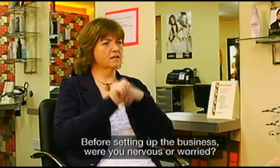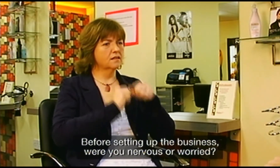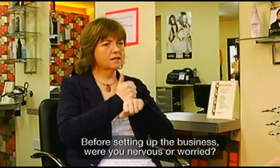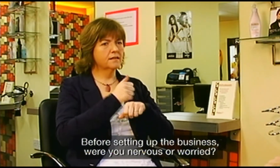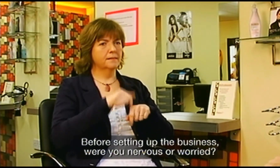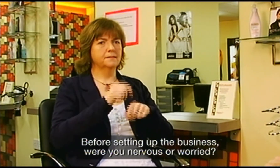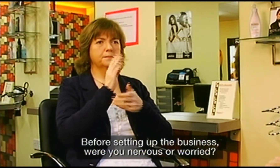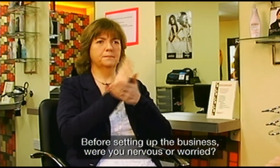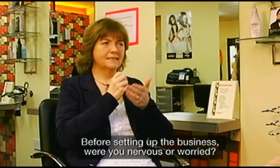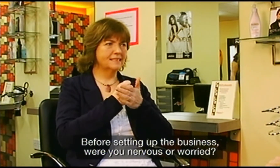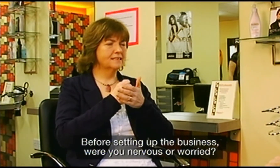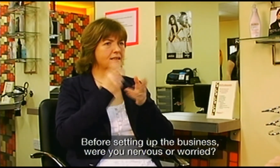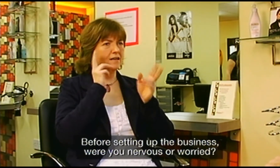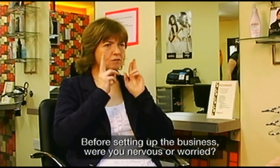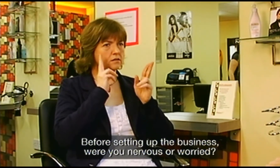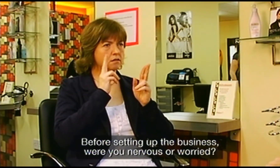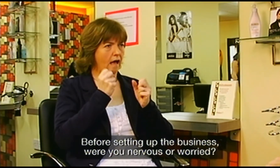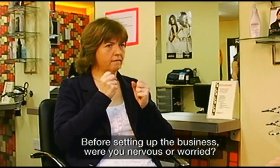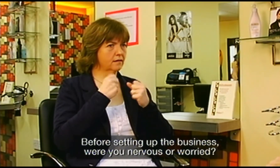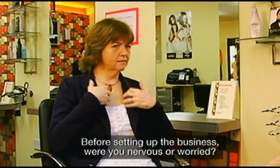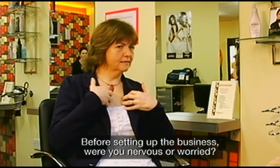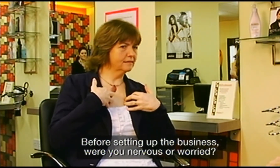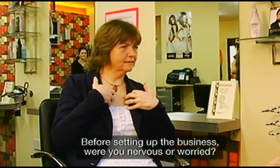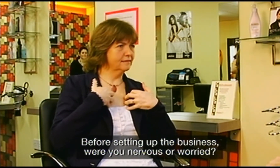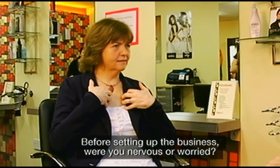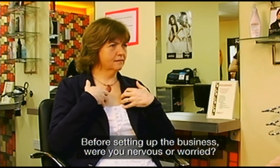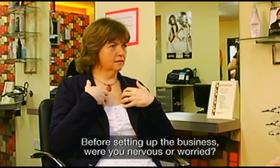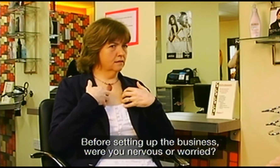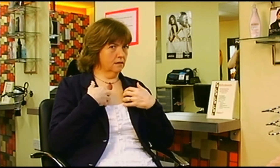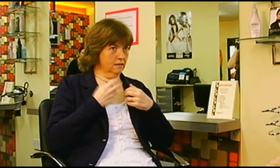Before setting up the business, were you nervous or worried?